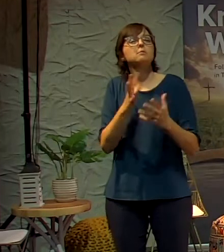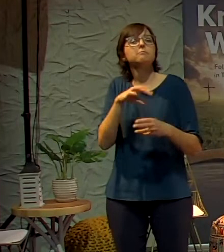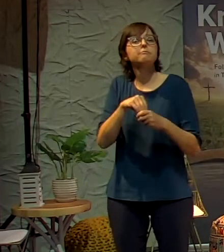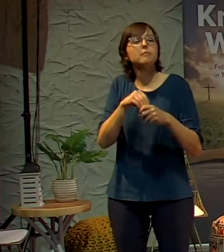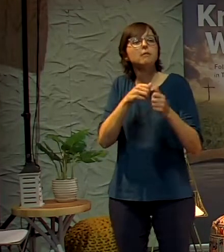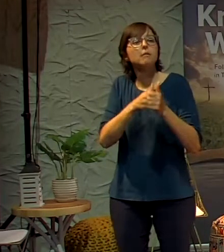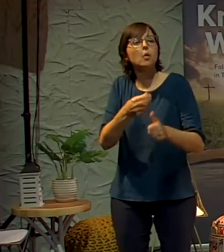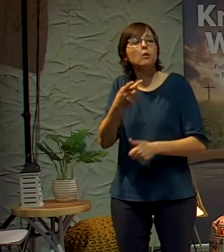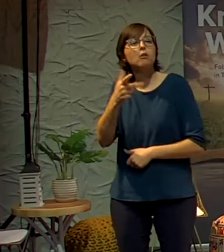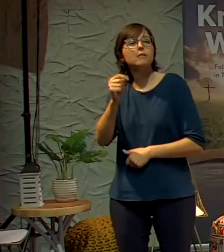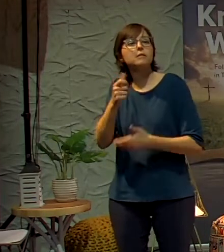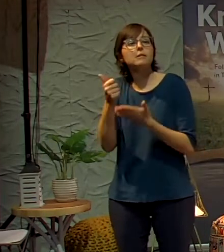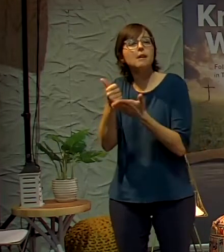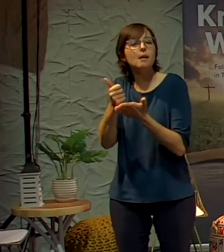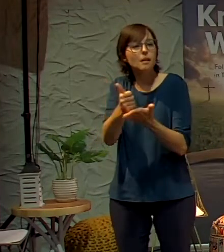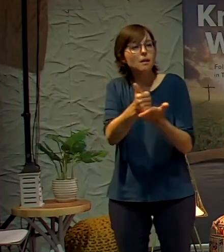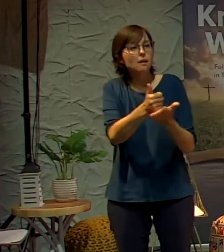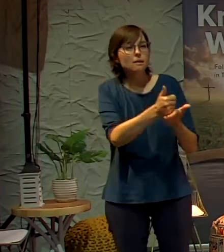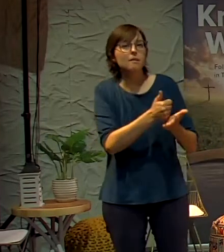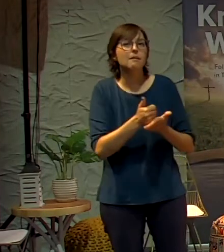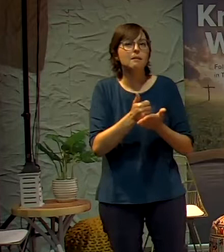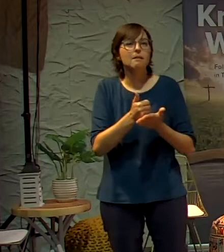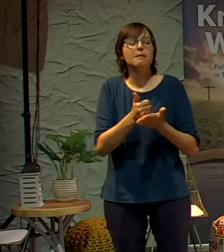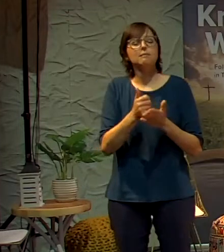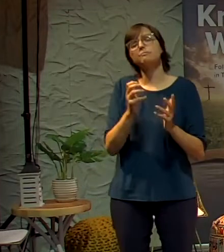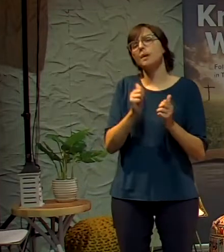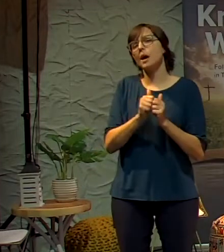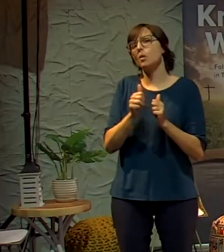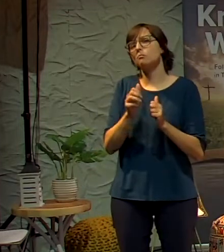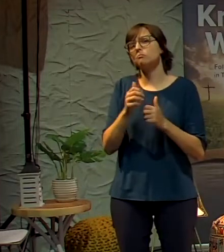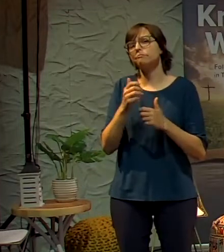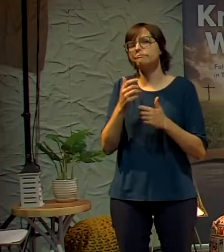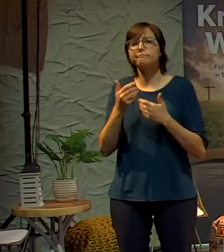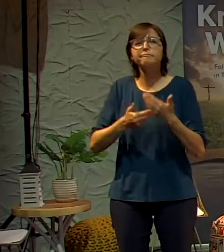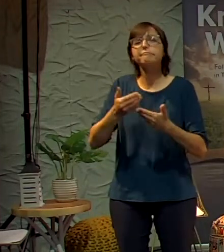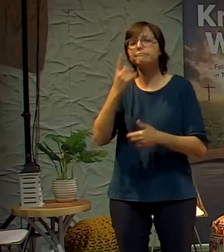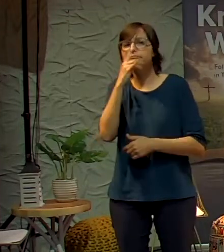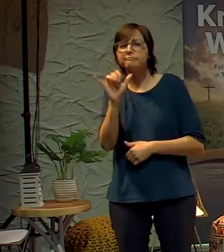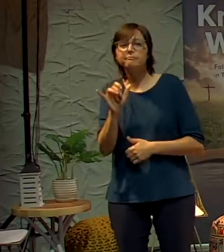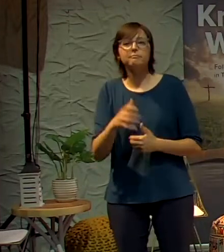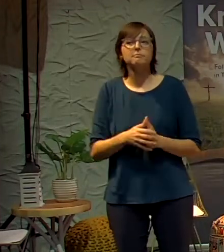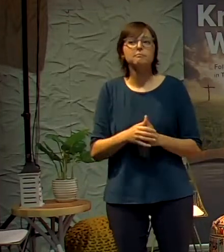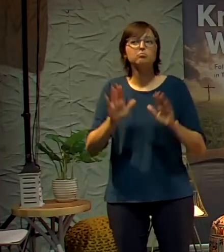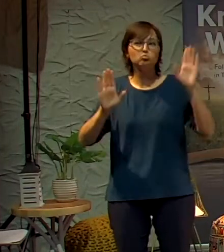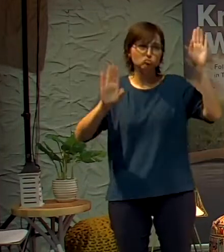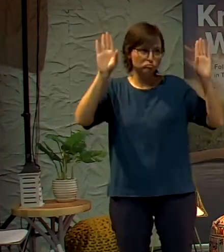and being one of those hands. That's how you do it. And I'll explain to you in a second how that works. By show of